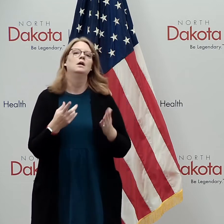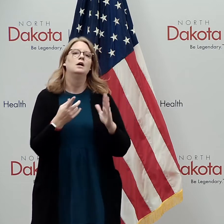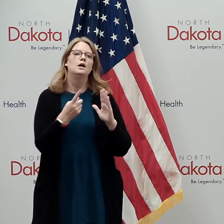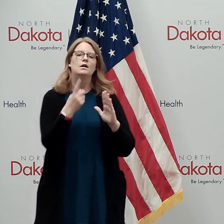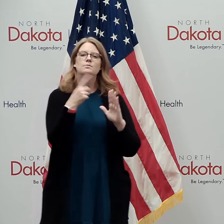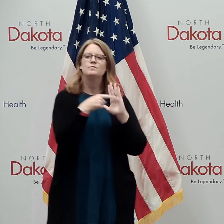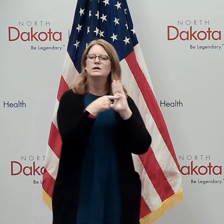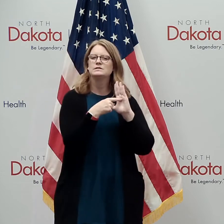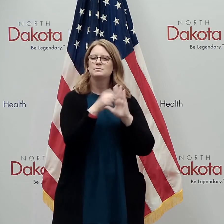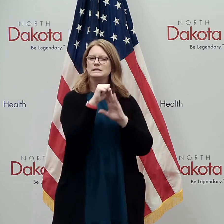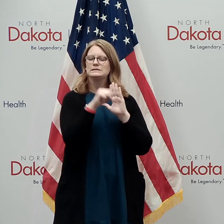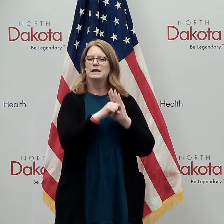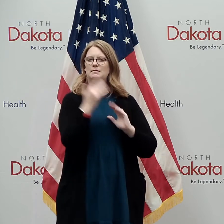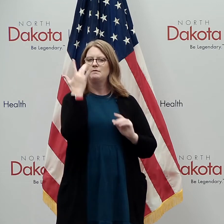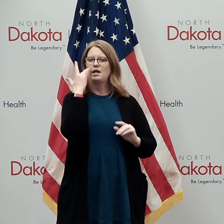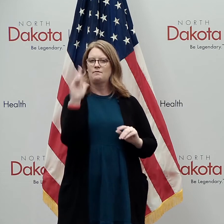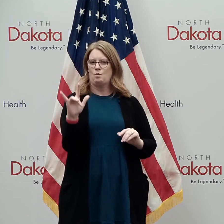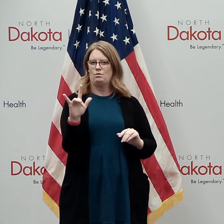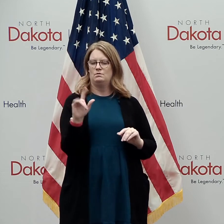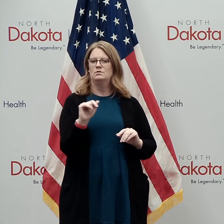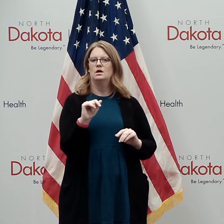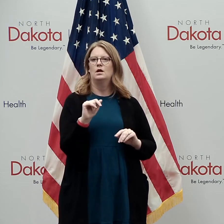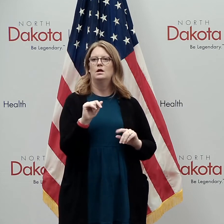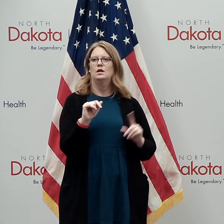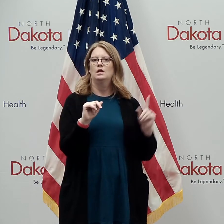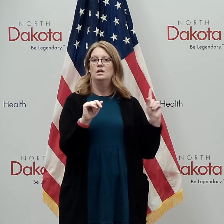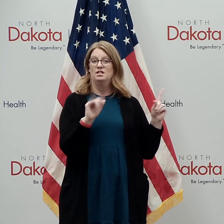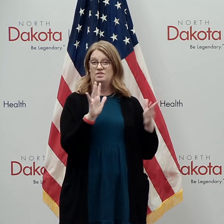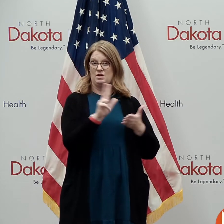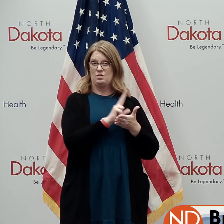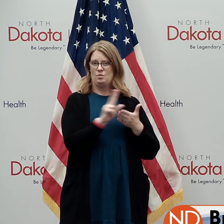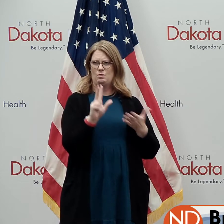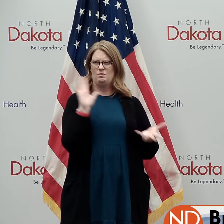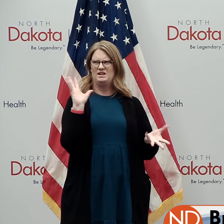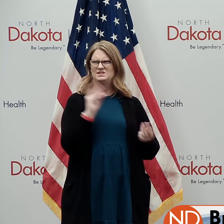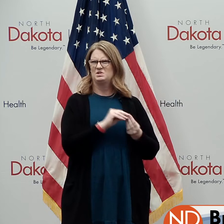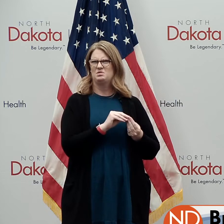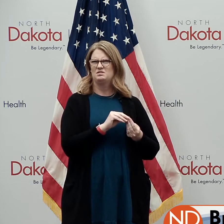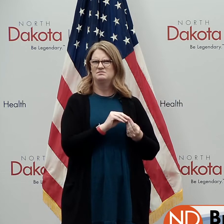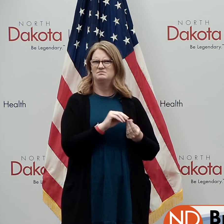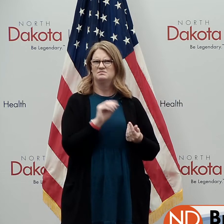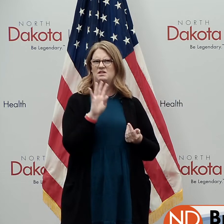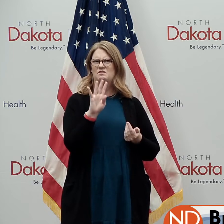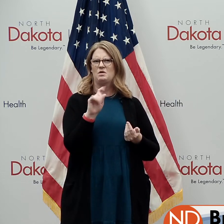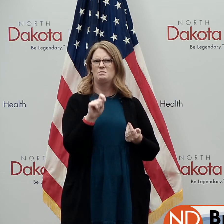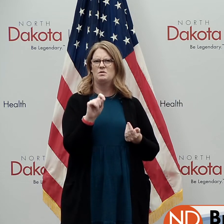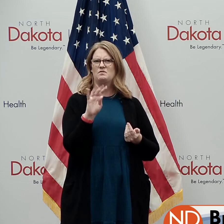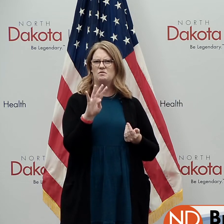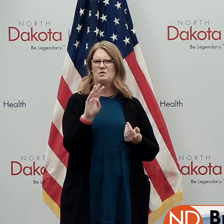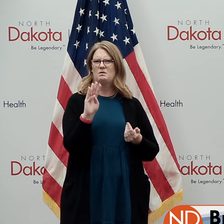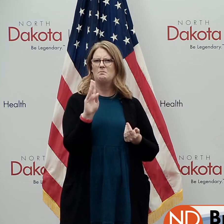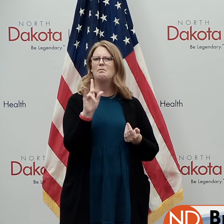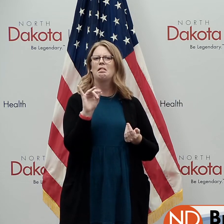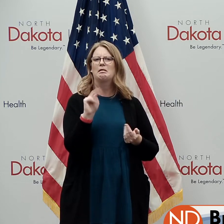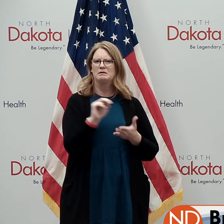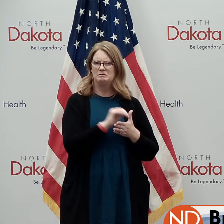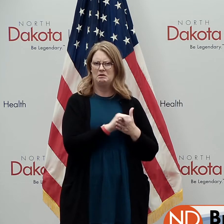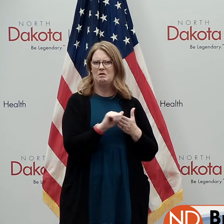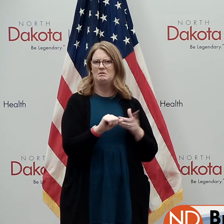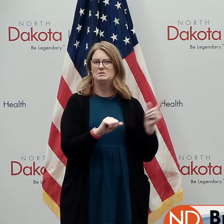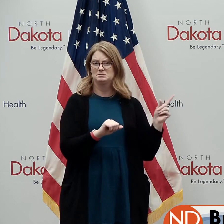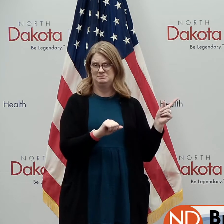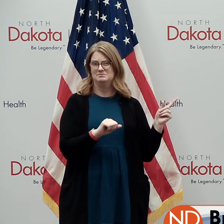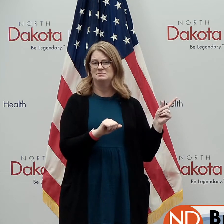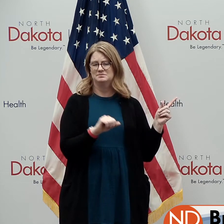example, the state of California, their 3-week total is like $4.4 billion. So I mean, there's